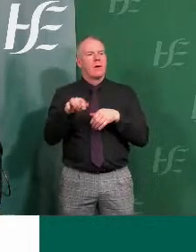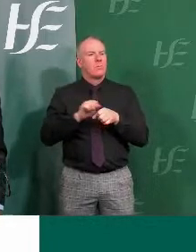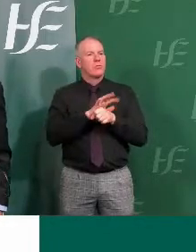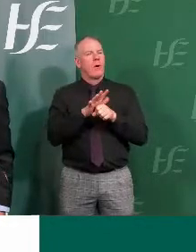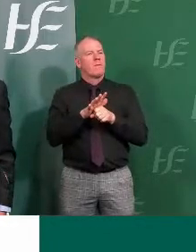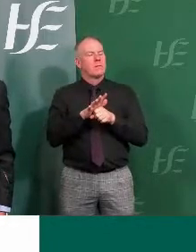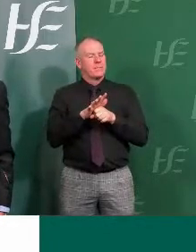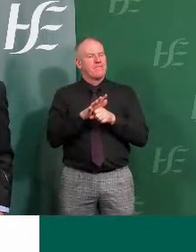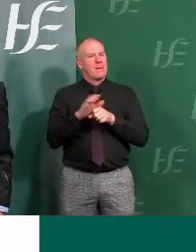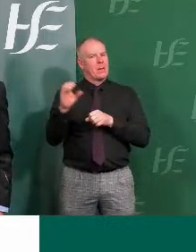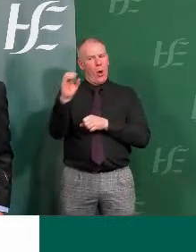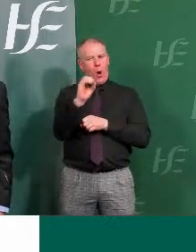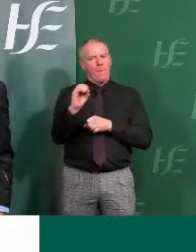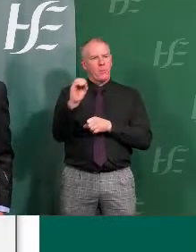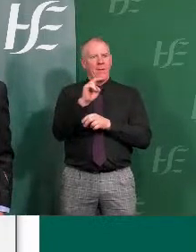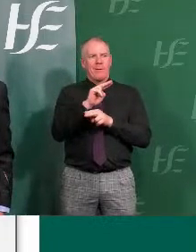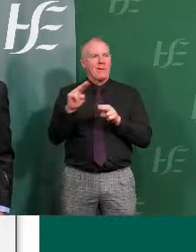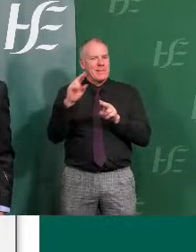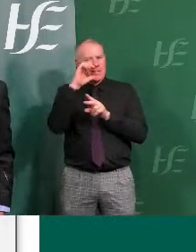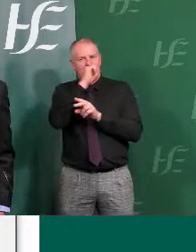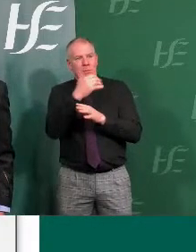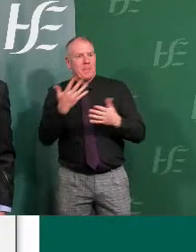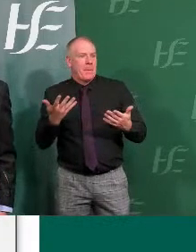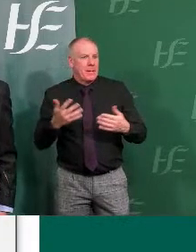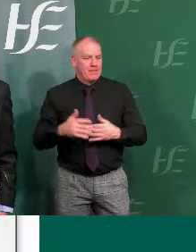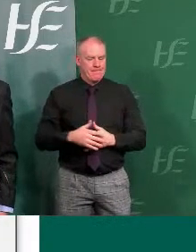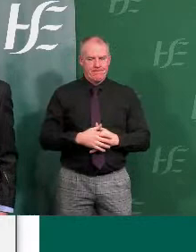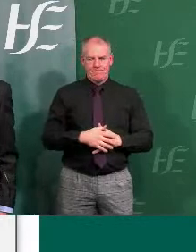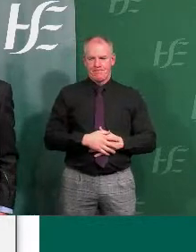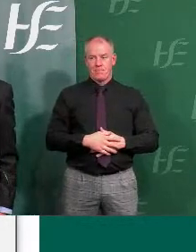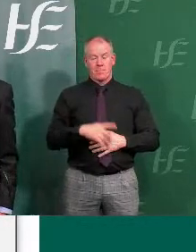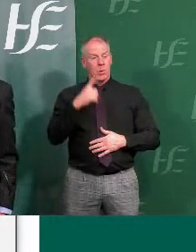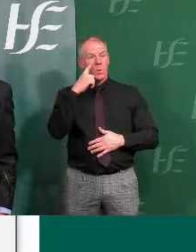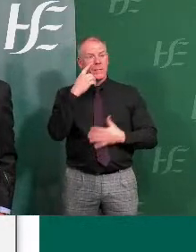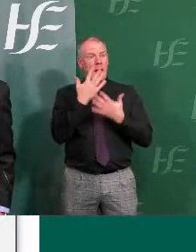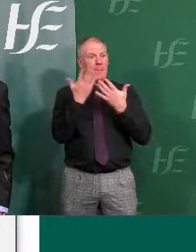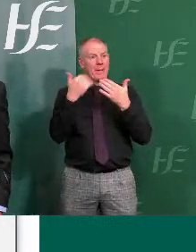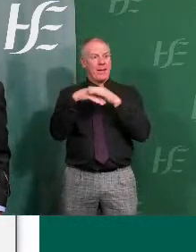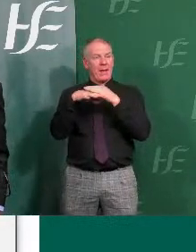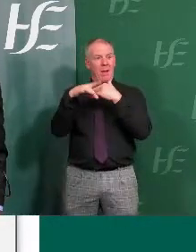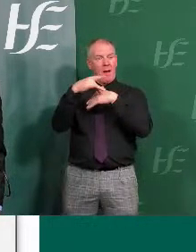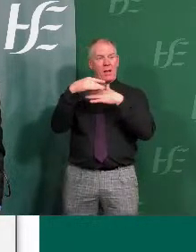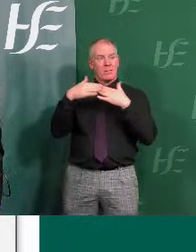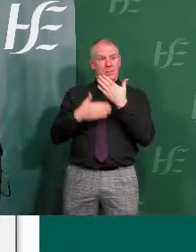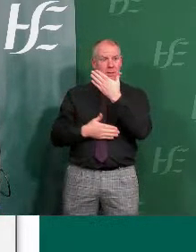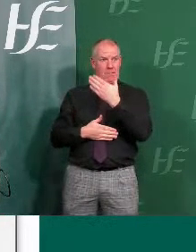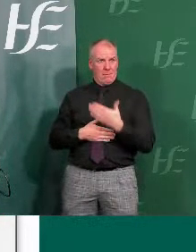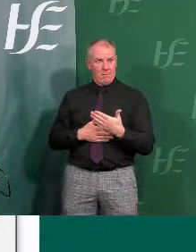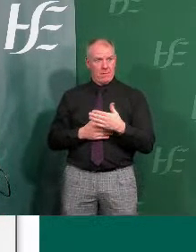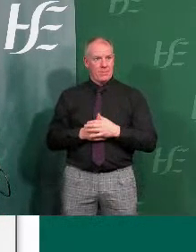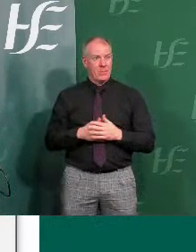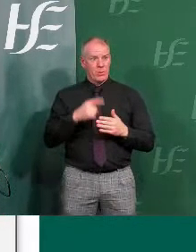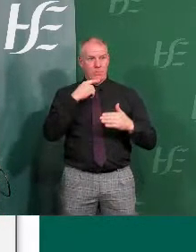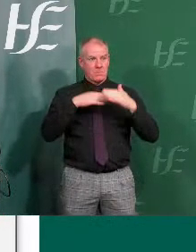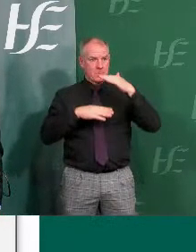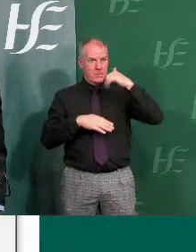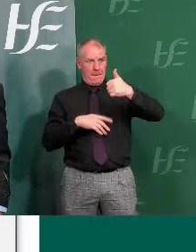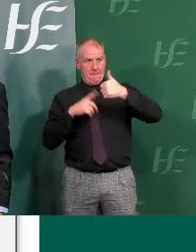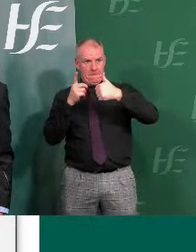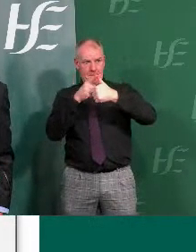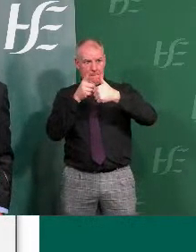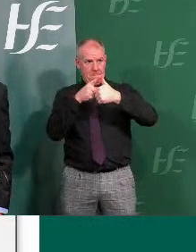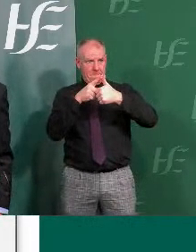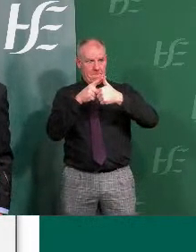the Omicron variant itself. So looking at the hospitalisations, cases at the top, sharp